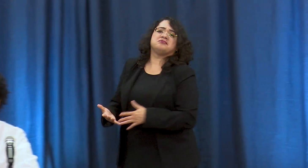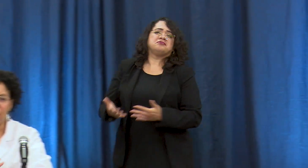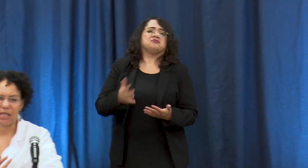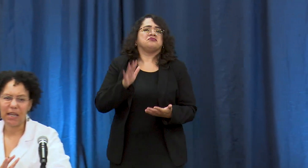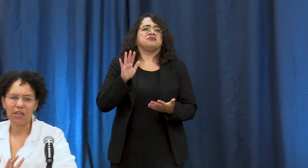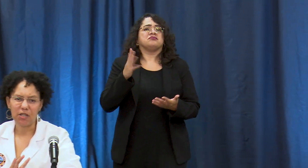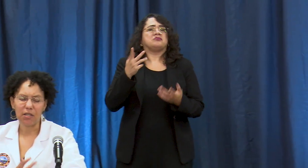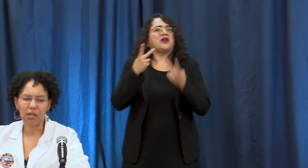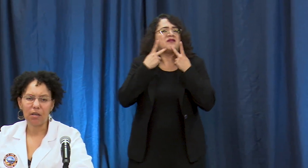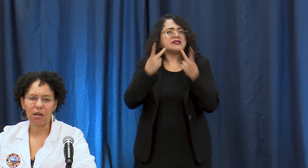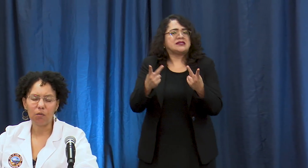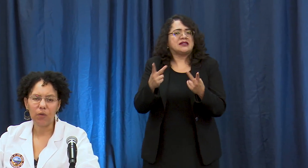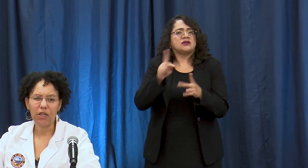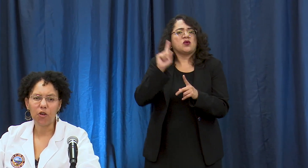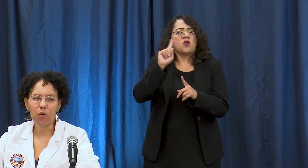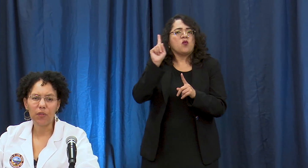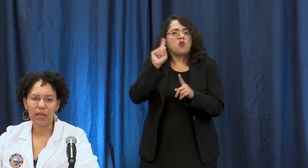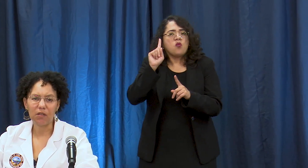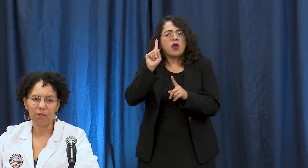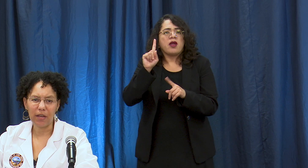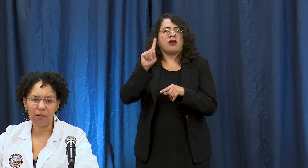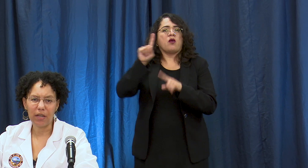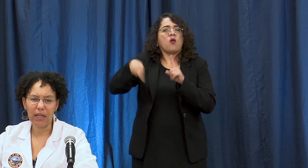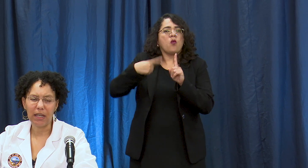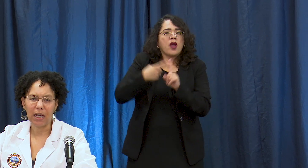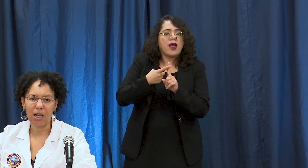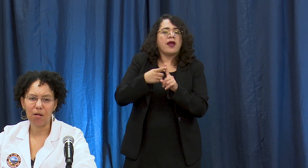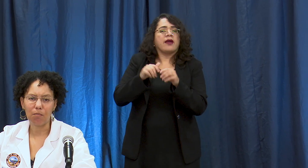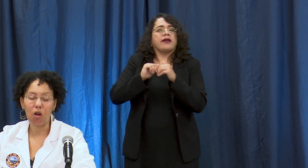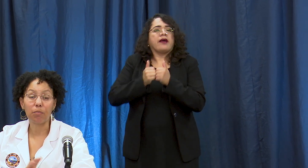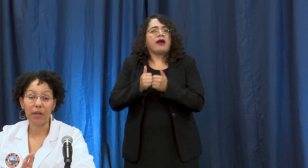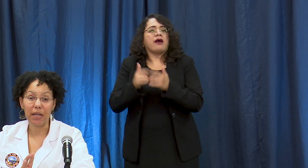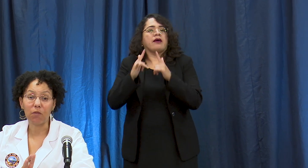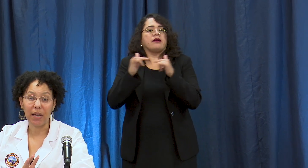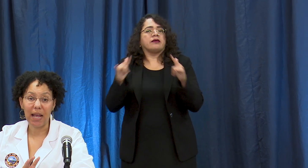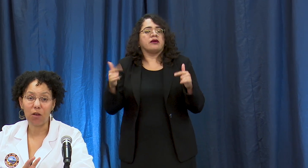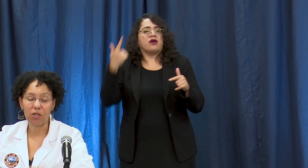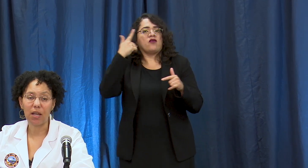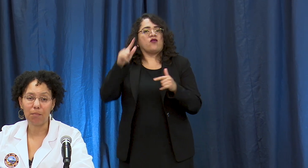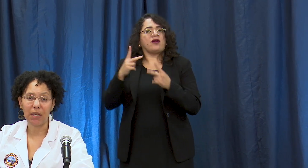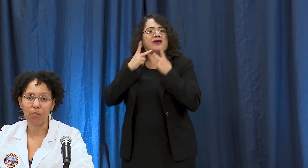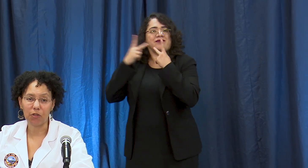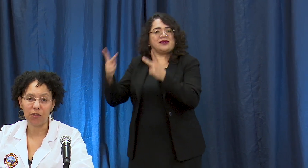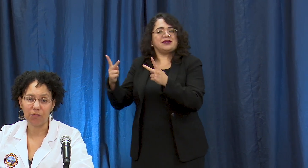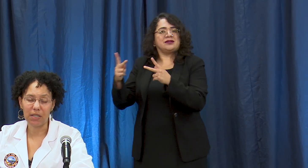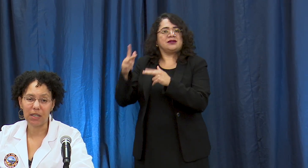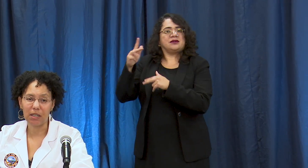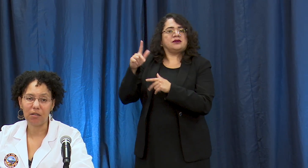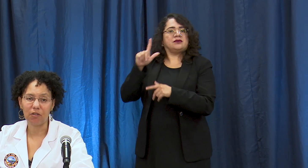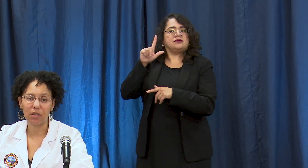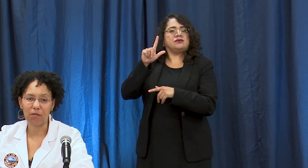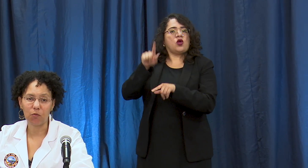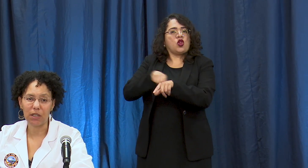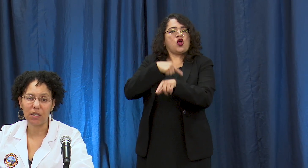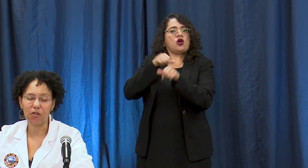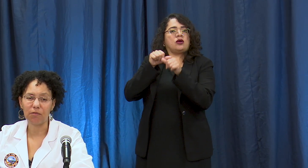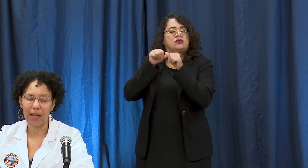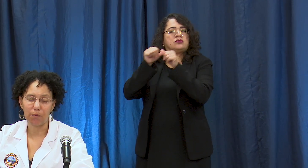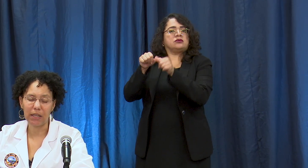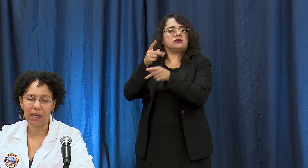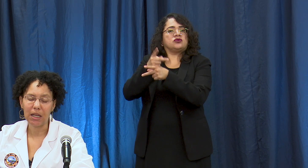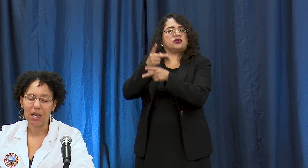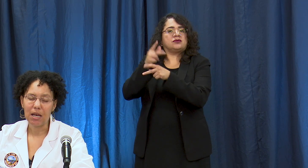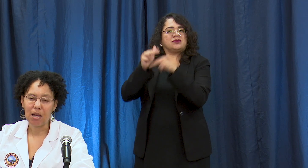about visitation. We know that it's very heartbreaking right now to not be able to visit your loved ones